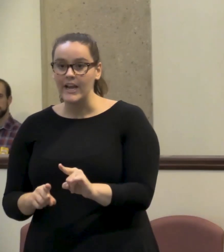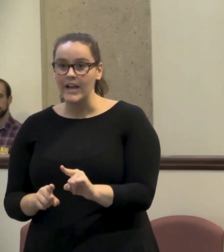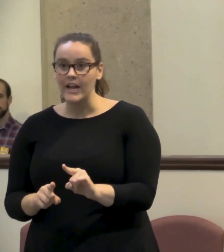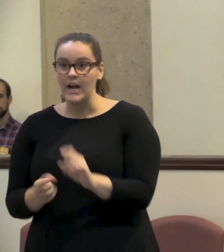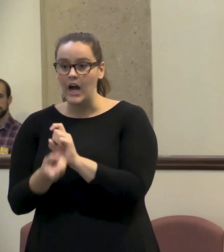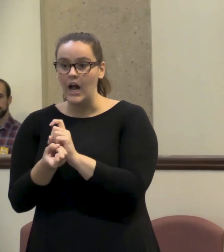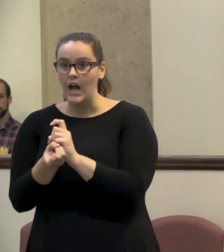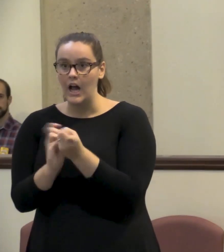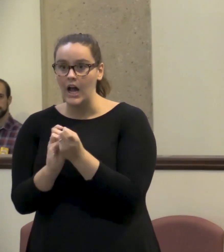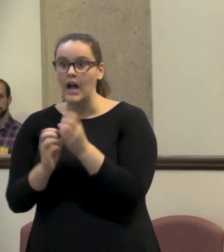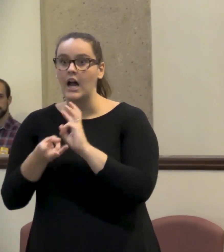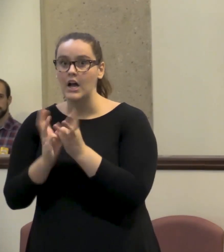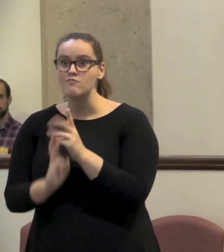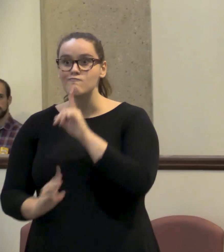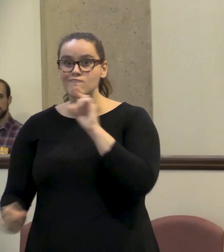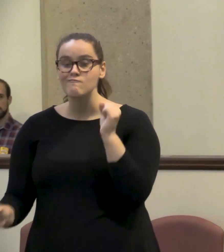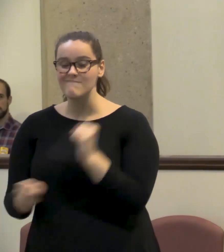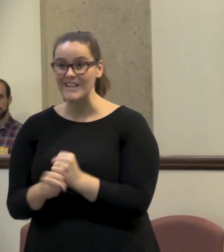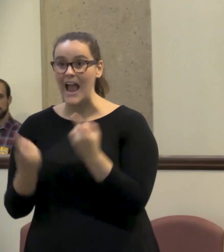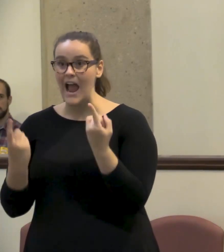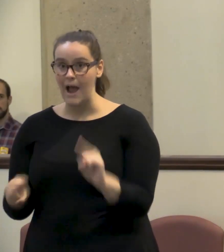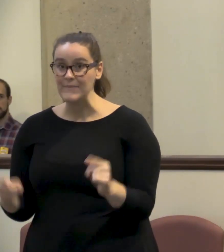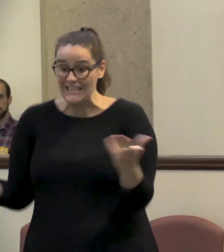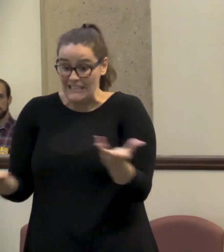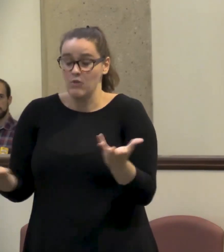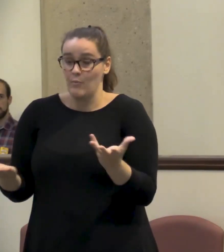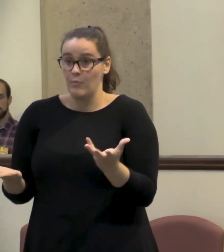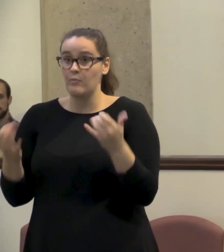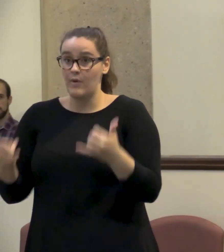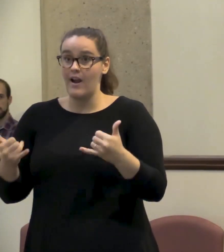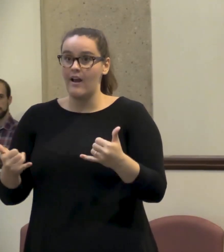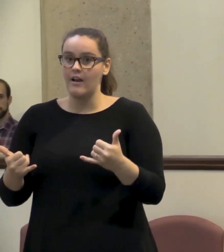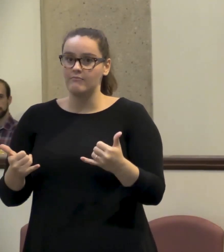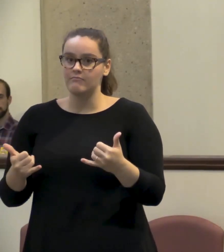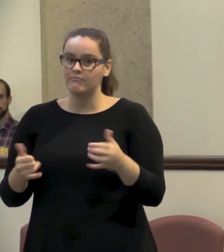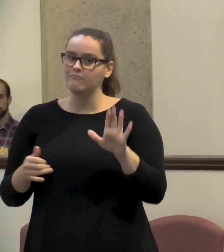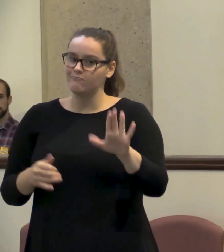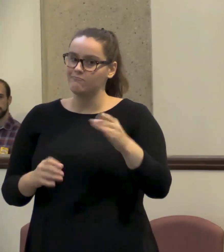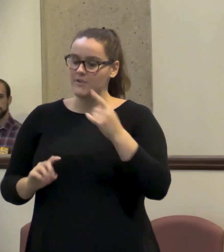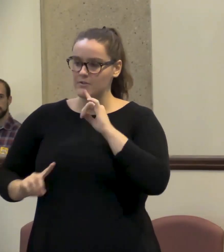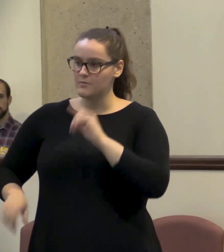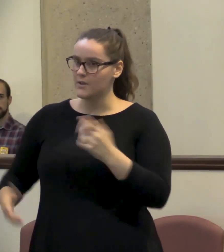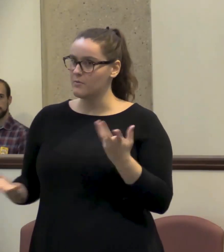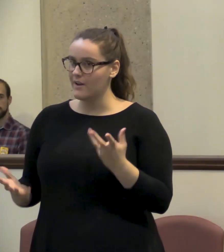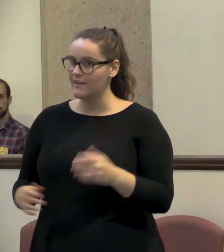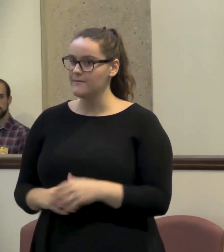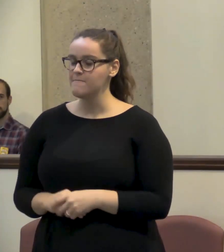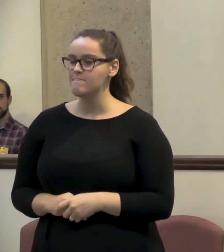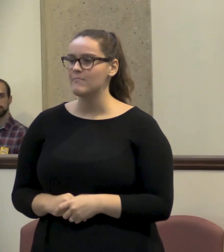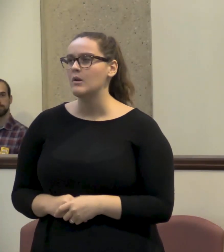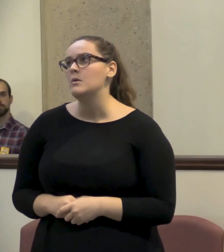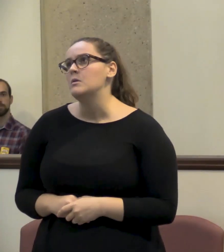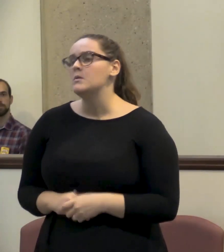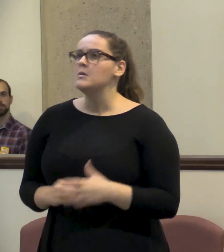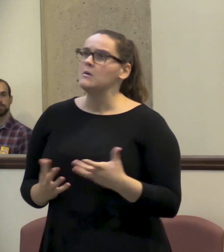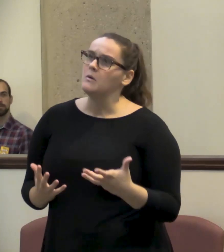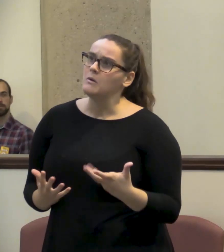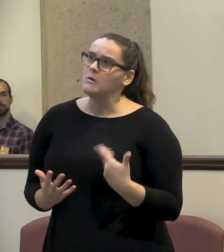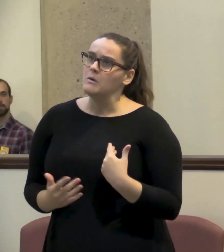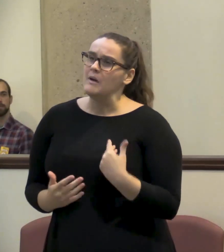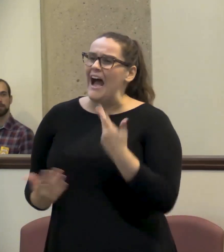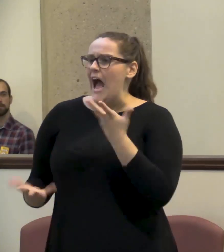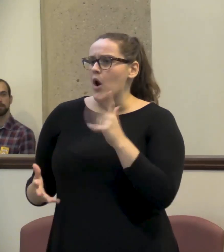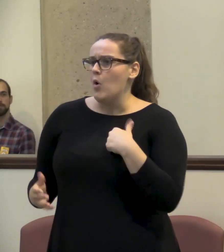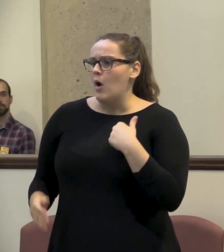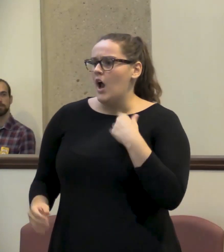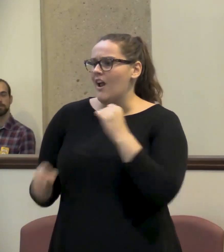civilizational emergency. It's here, right? And so here's his response. His response was, well, I don't want to get a big